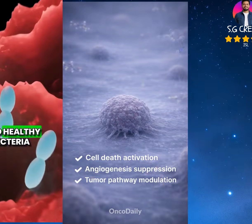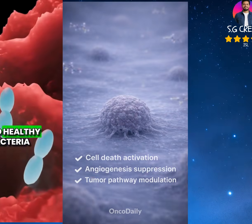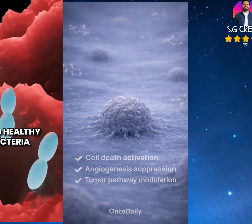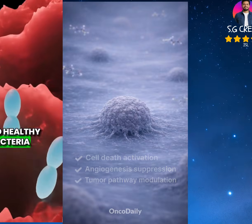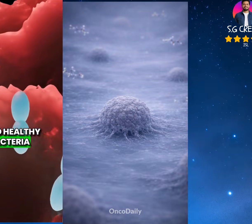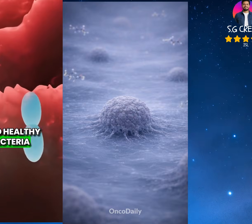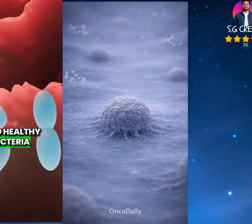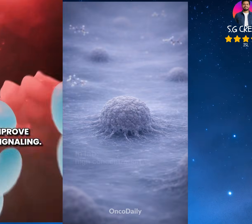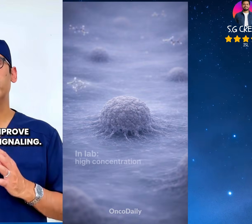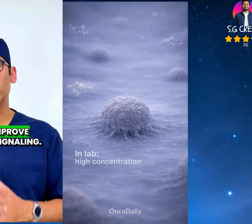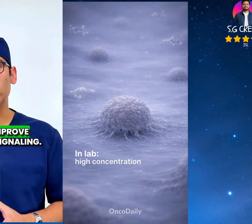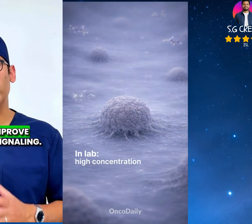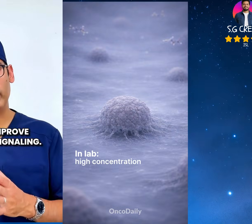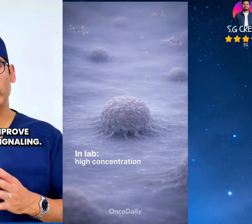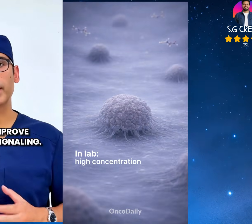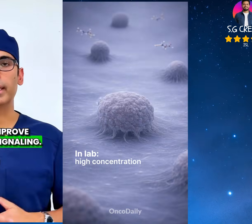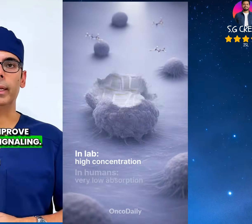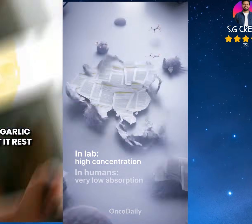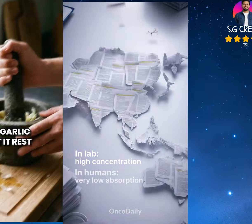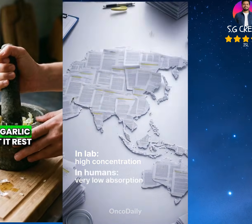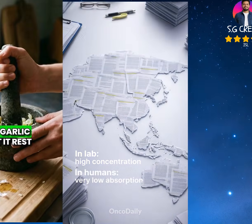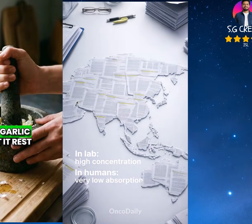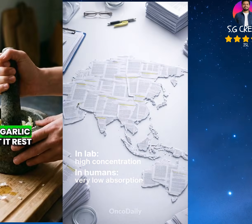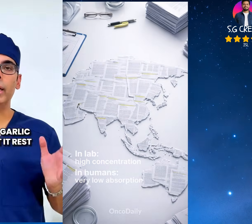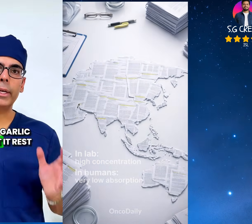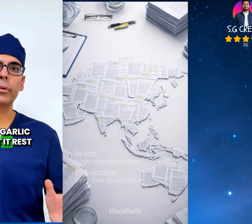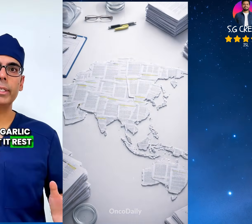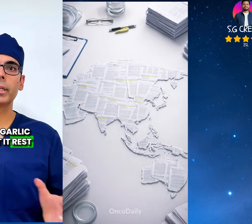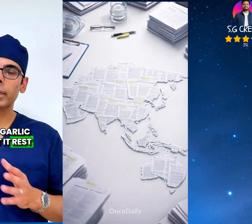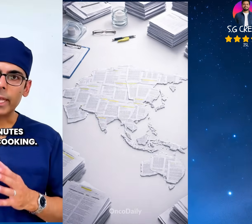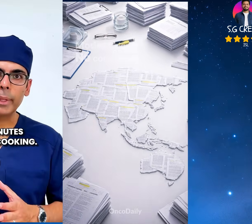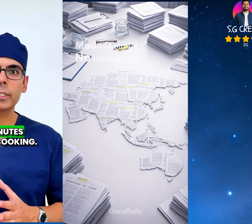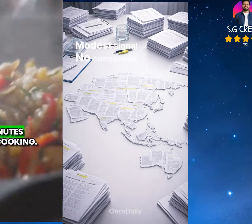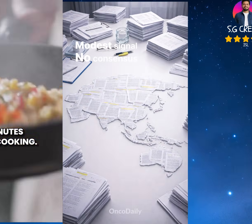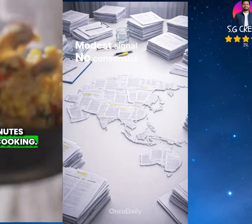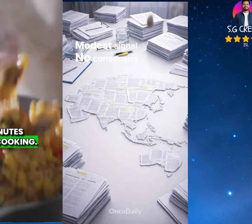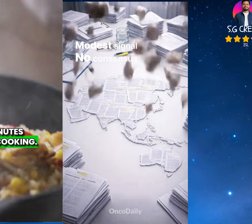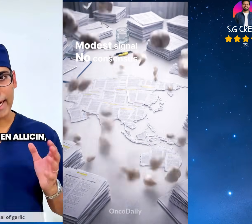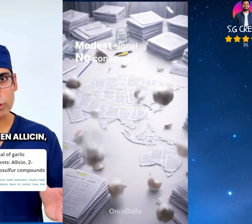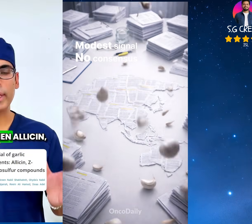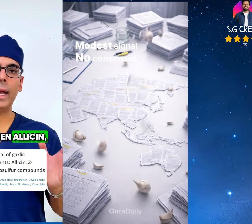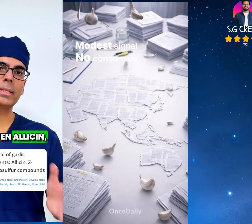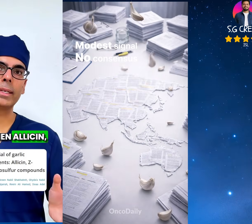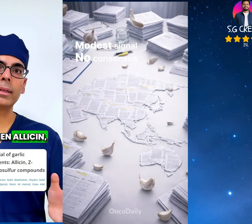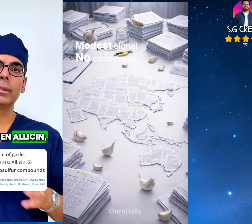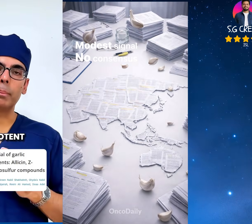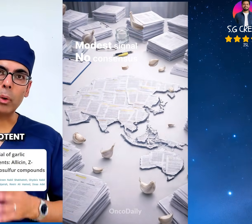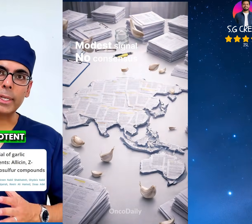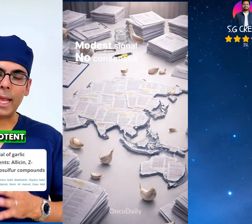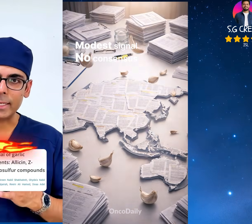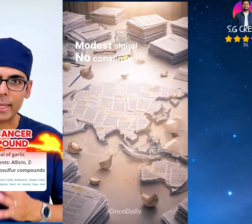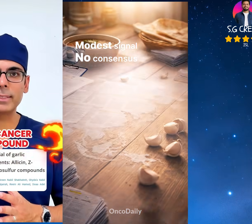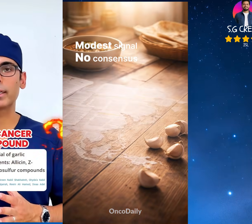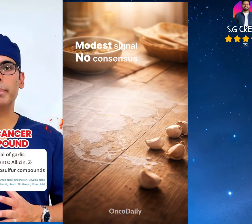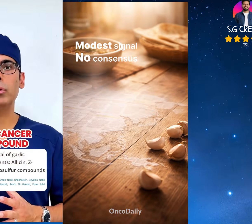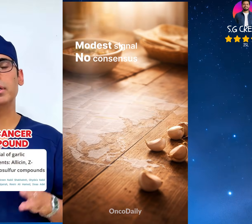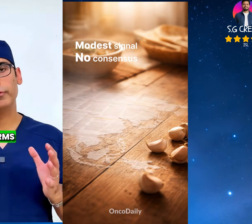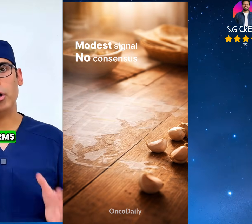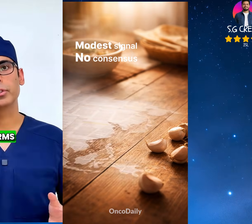gut and bacteria and lactobacilli. improve immune A signaling. Crush robust garlic and let microbiome it rest 10 enhances minutes before short-chain cooking. fatty That is when acid, allicin, the SCFA, potent anti-cancer production, compound, such forms. as Comment